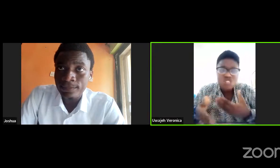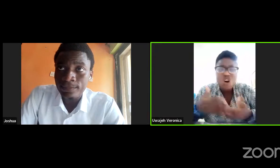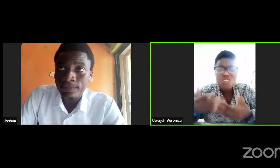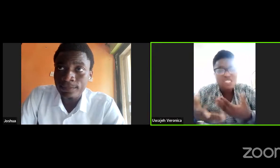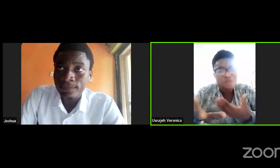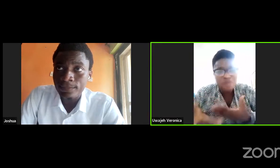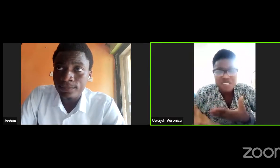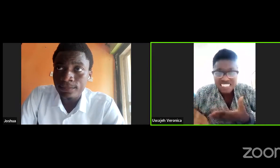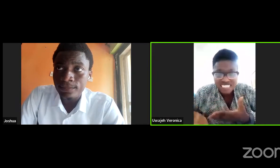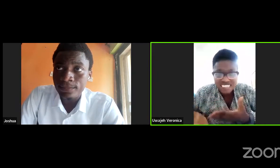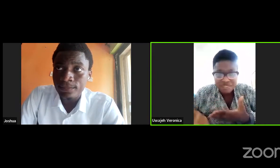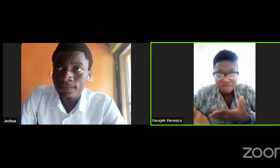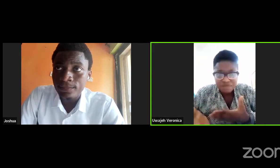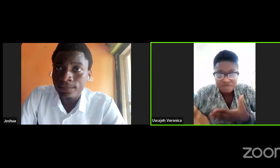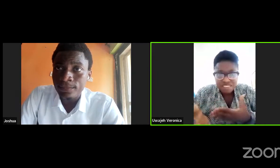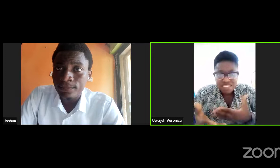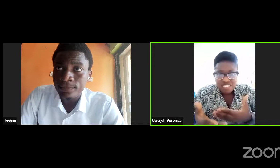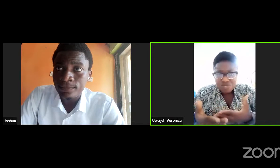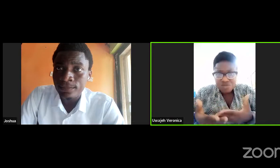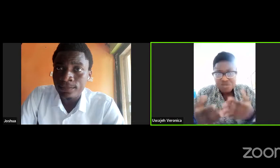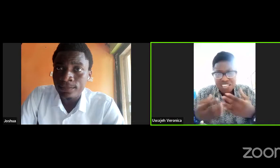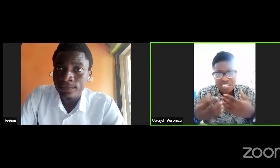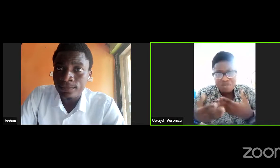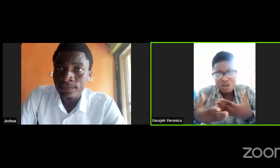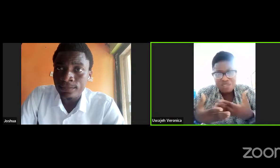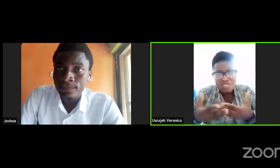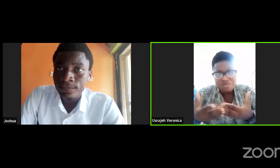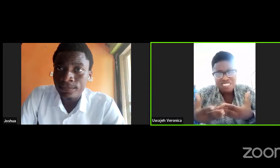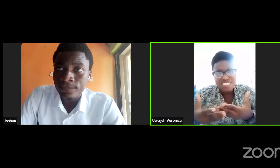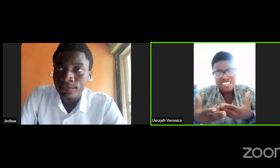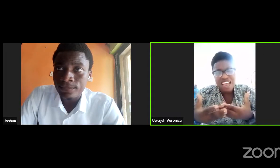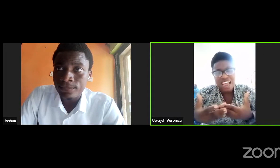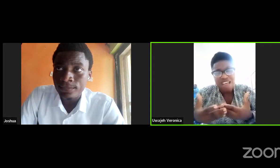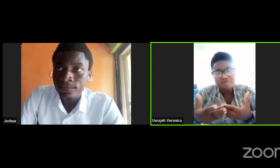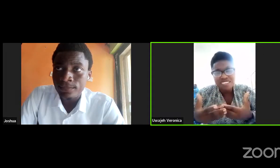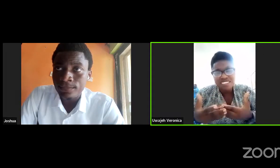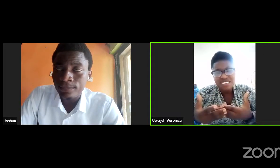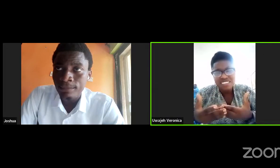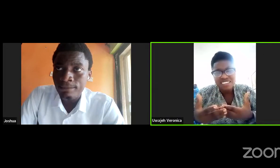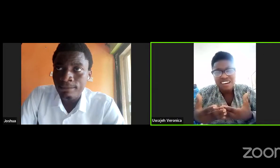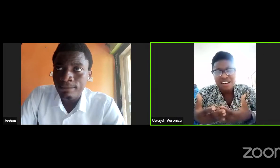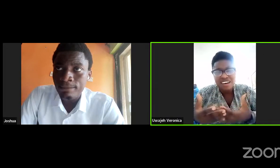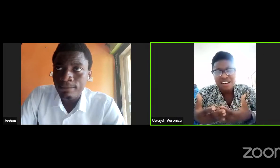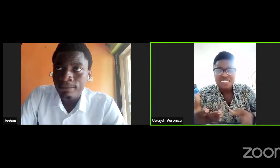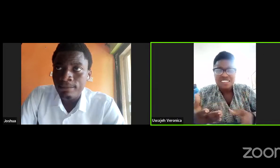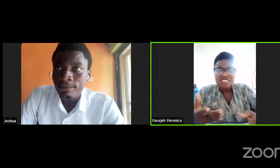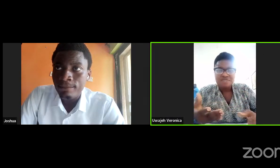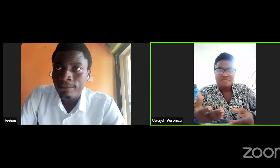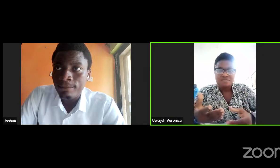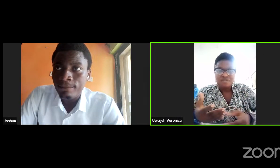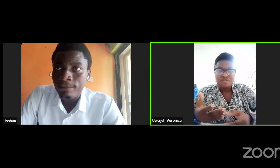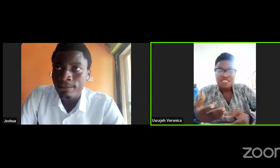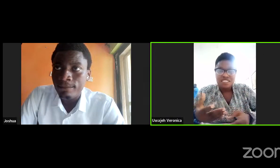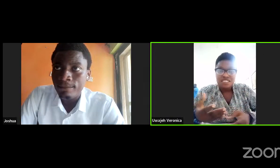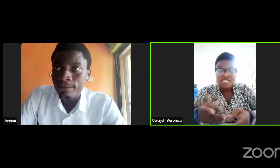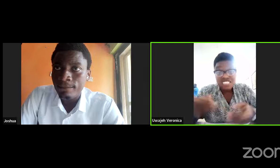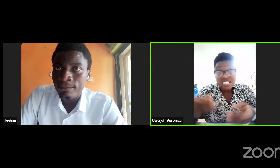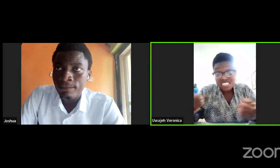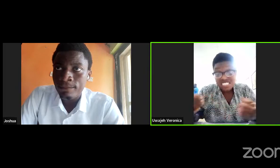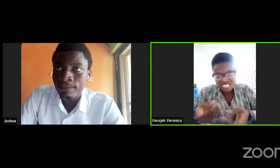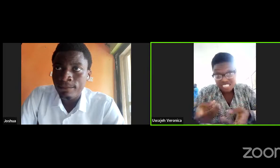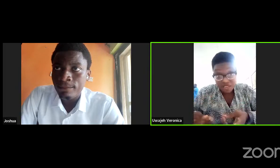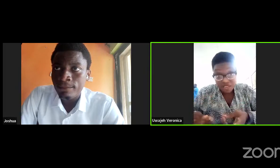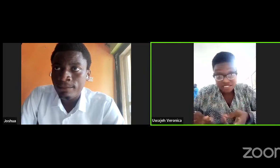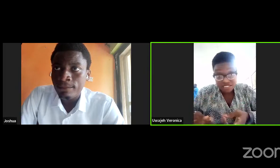with all simplicity. Talking about simplicity, I mean, um, the